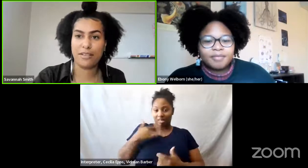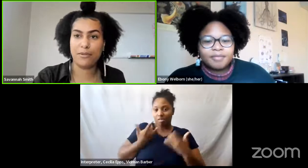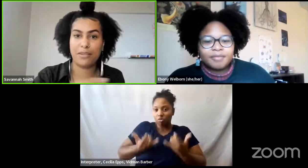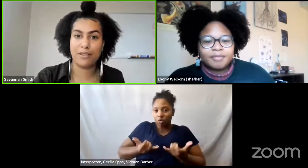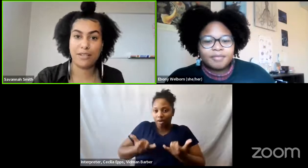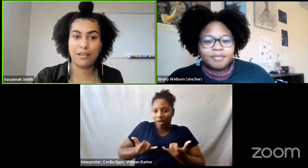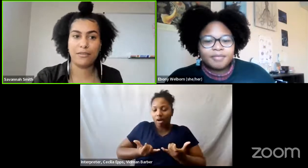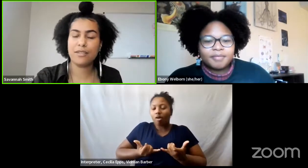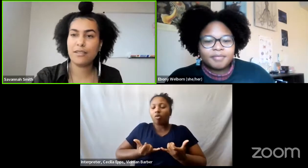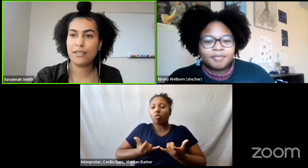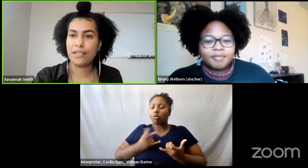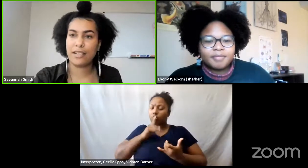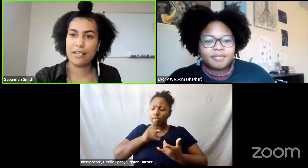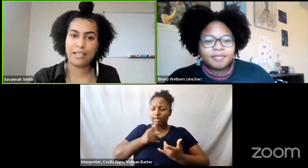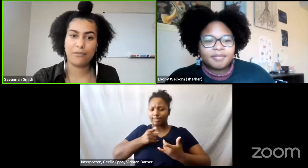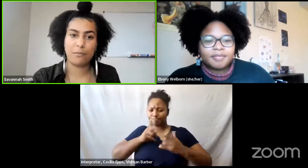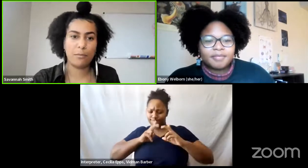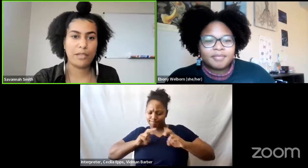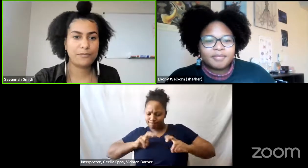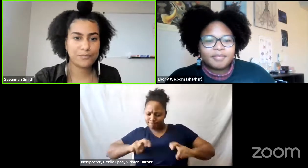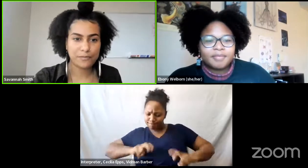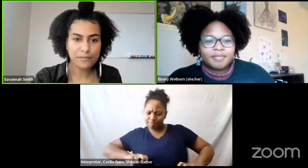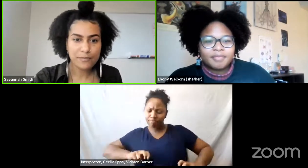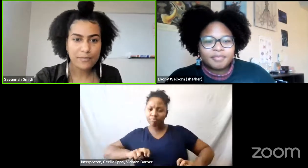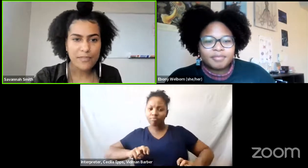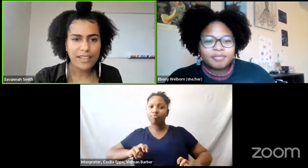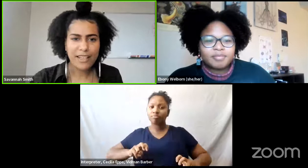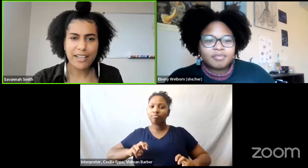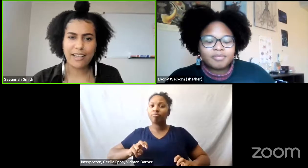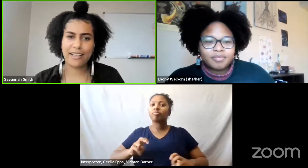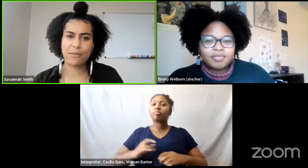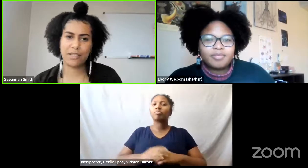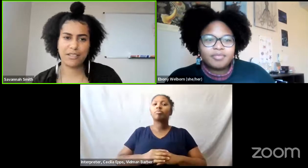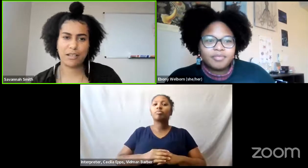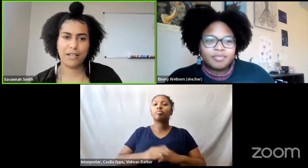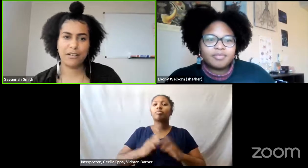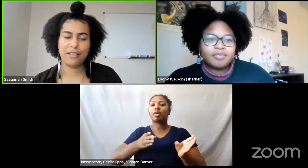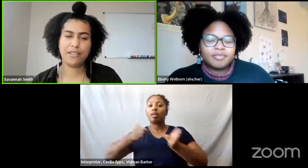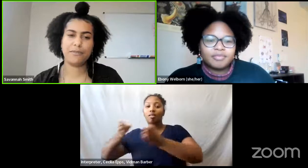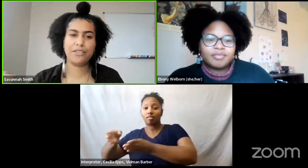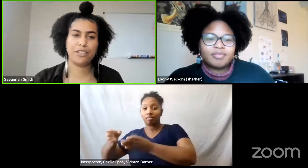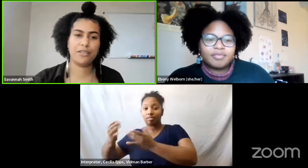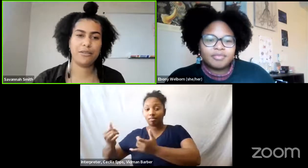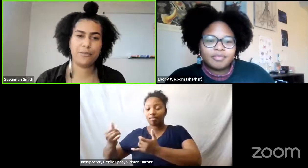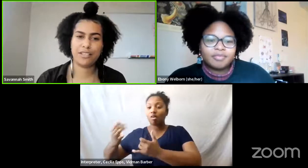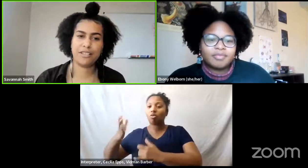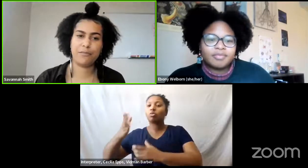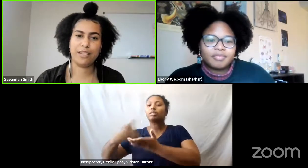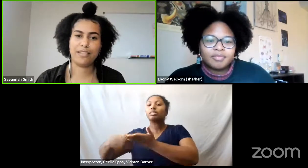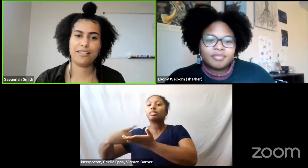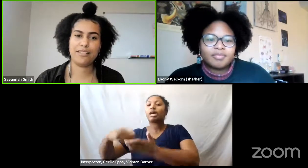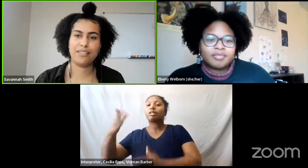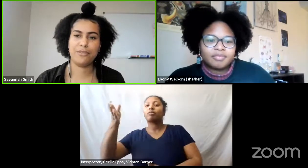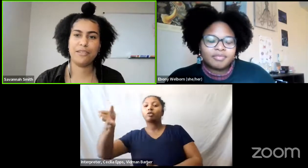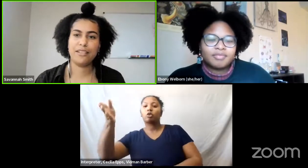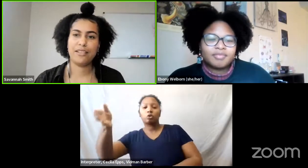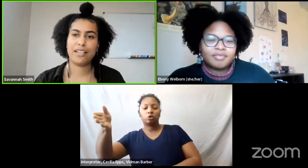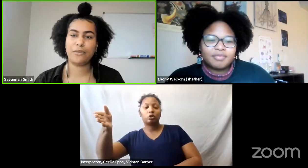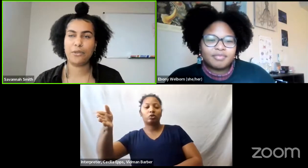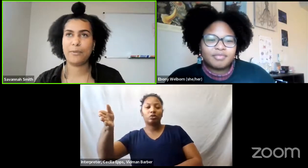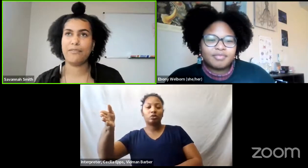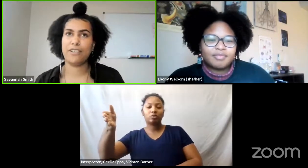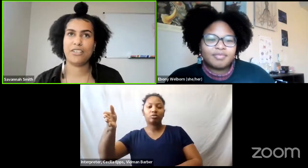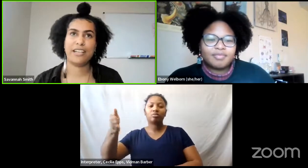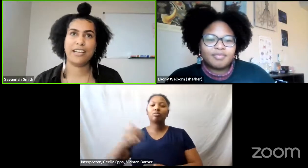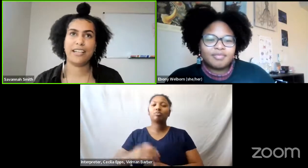be more present with ourselves in any given moment. And now we're going to talk about the future, which is going to bring us into